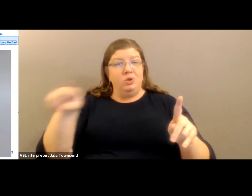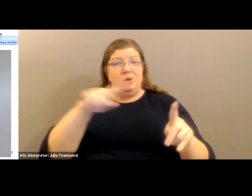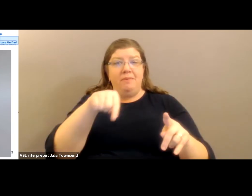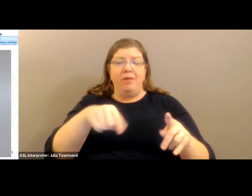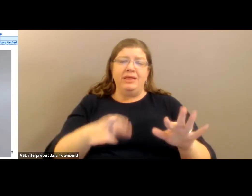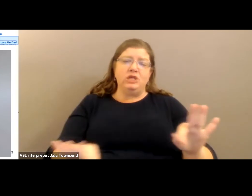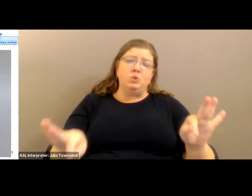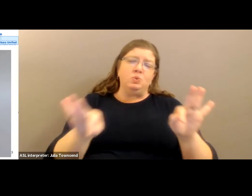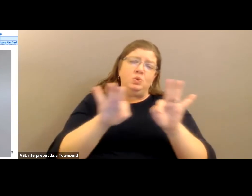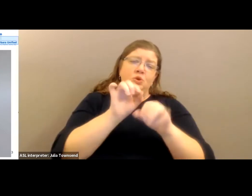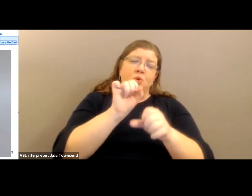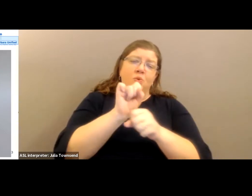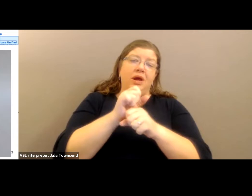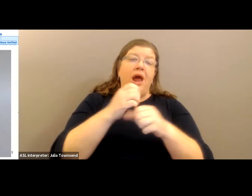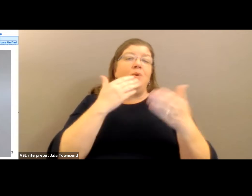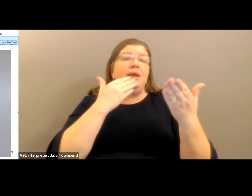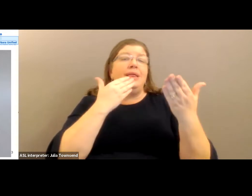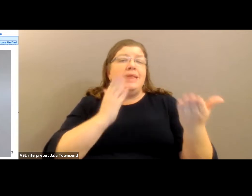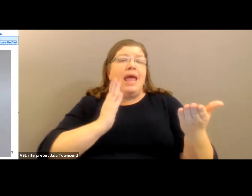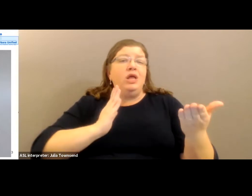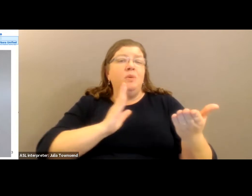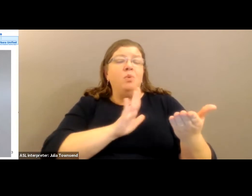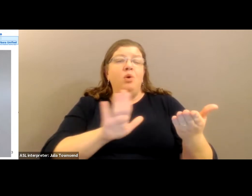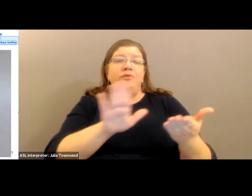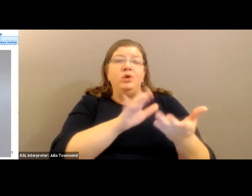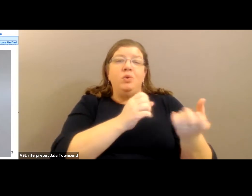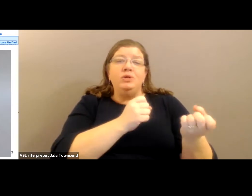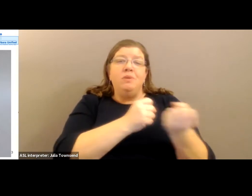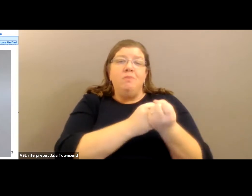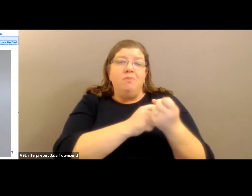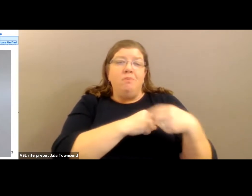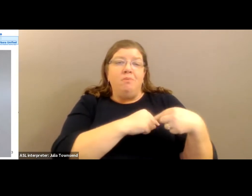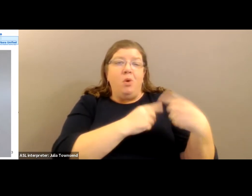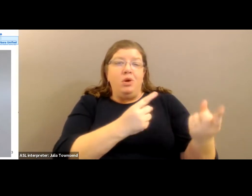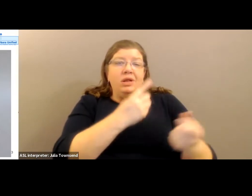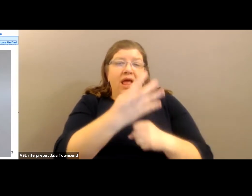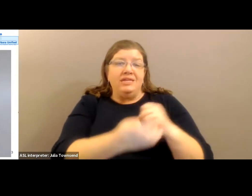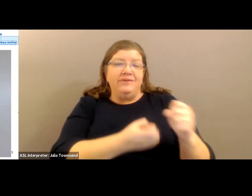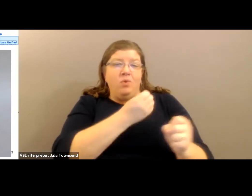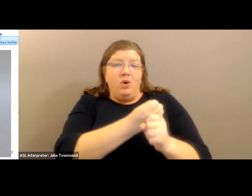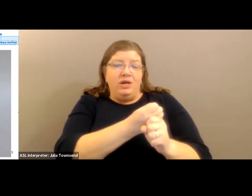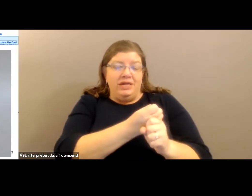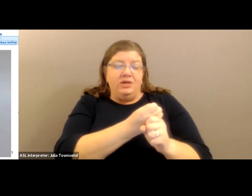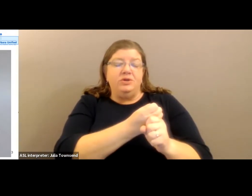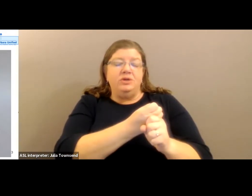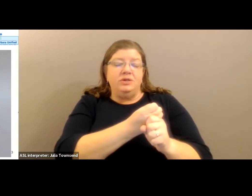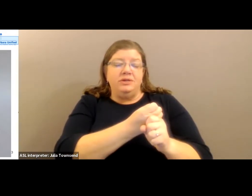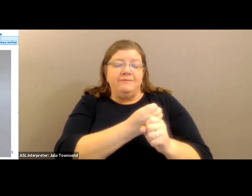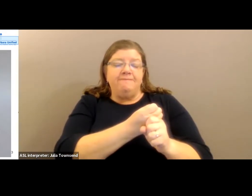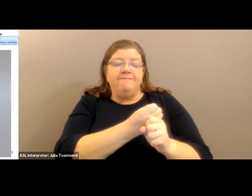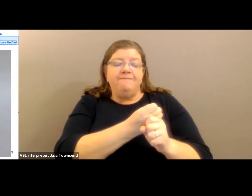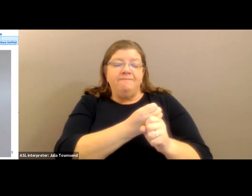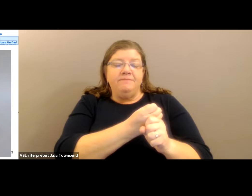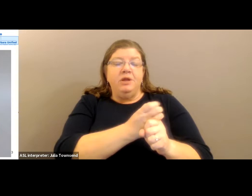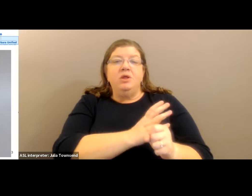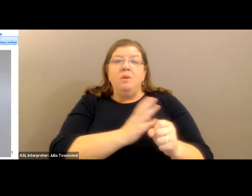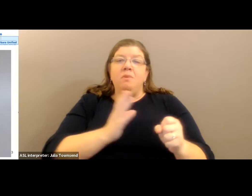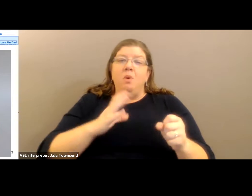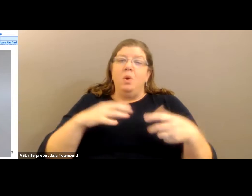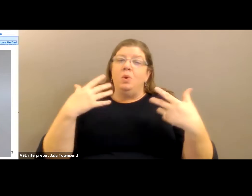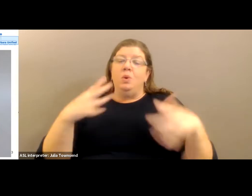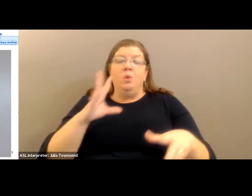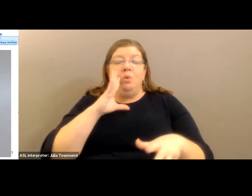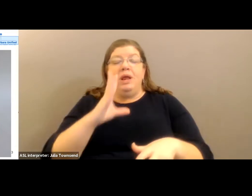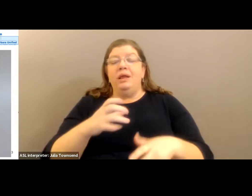crucial work. I want to thank the board for your support in the last 4 years. The board's been all